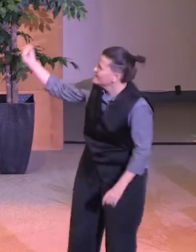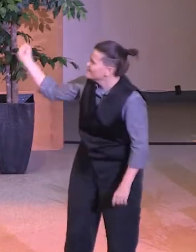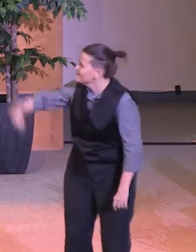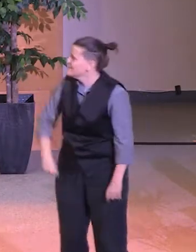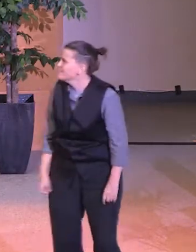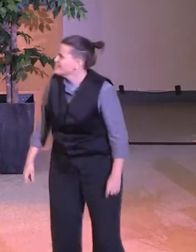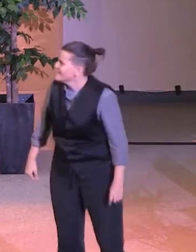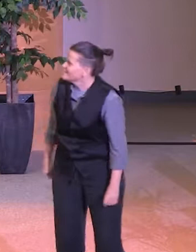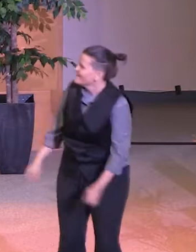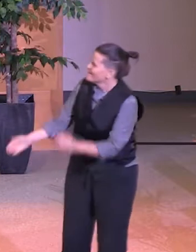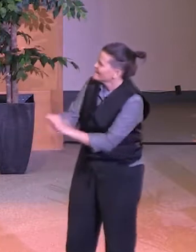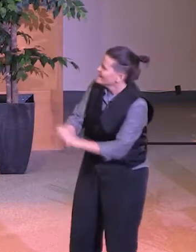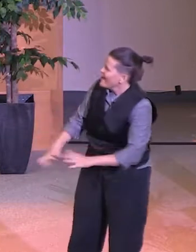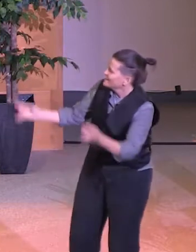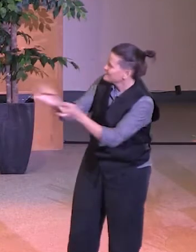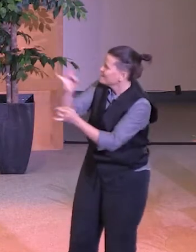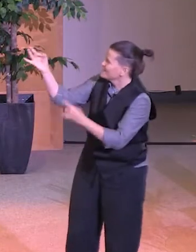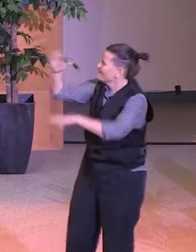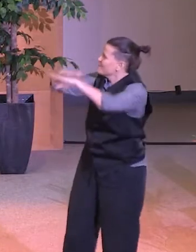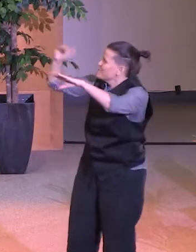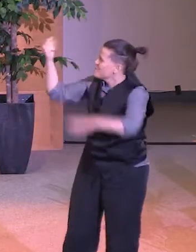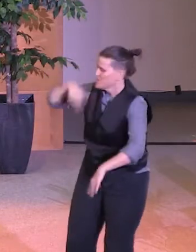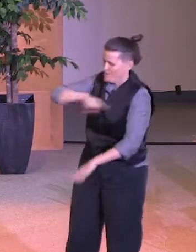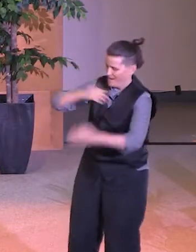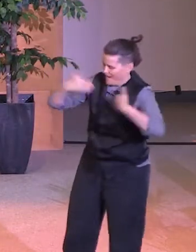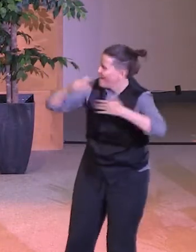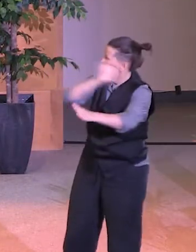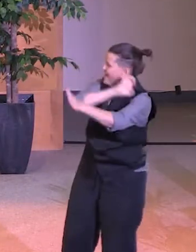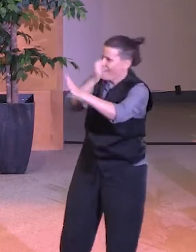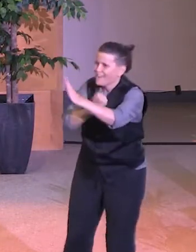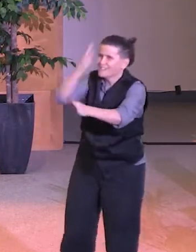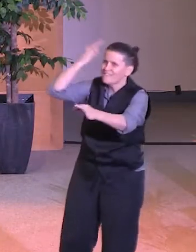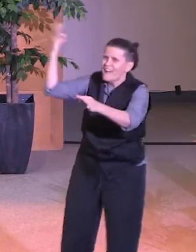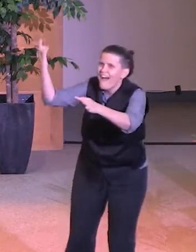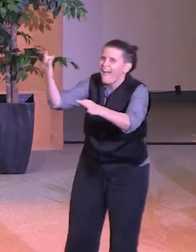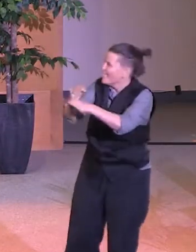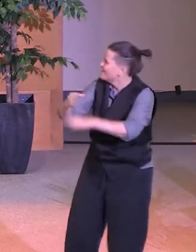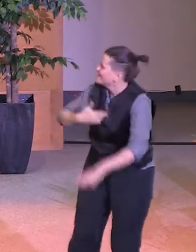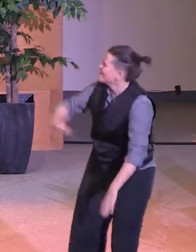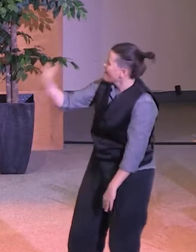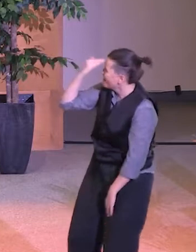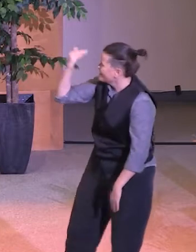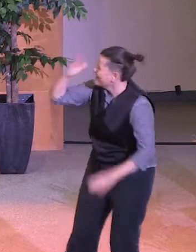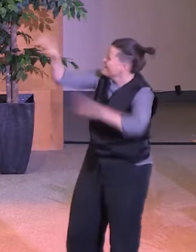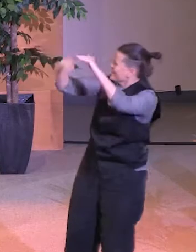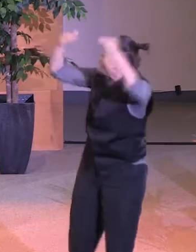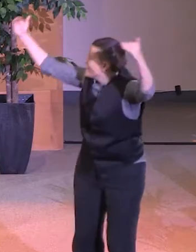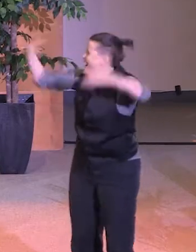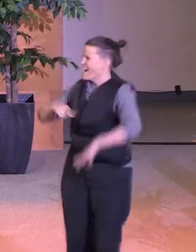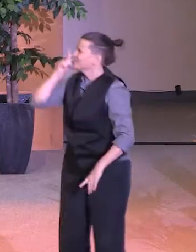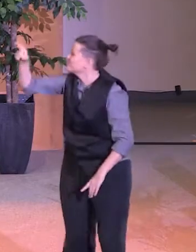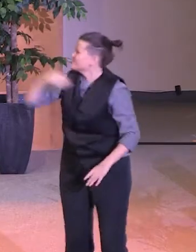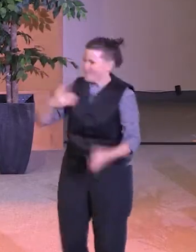How do you feel the spirit this morning? We have the energy and love today to know that heaven exists in